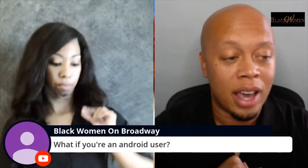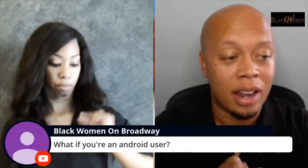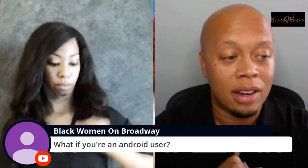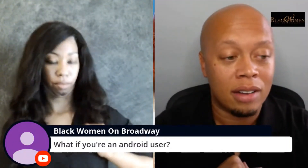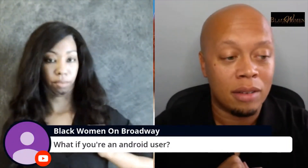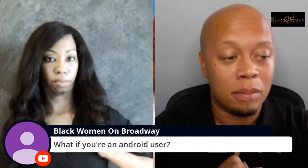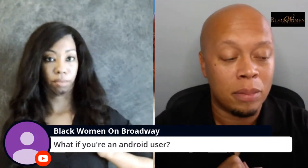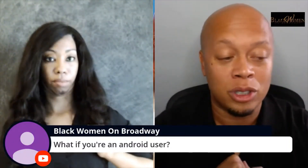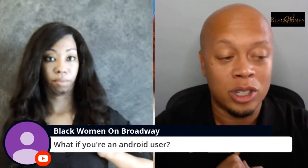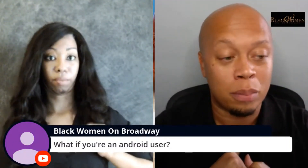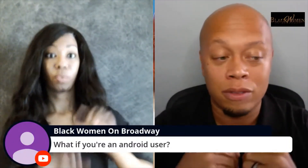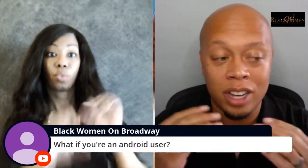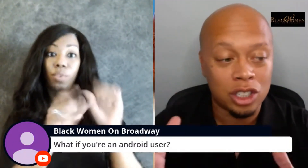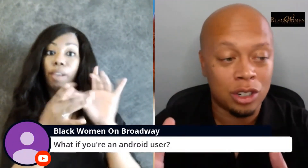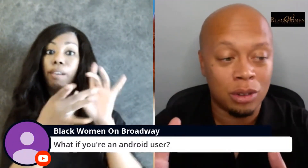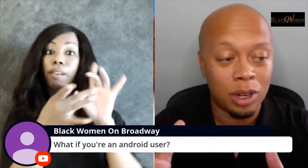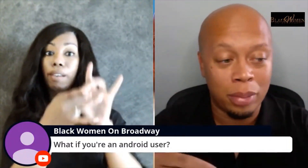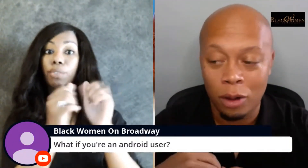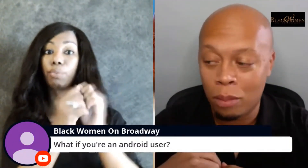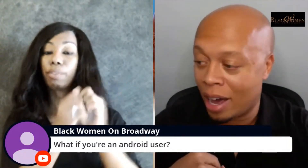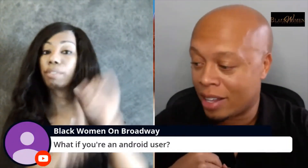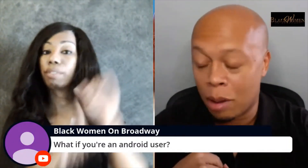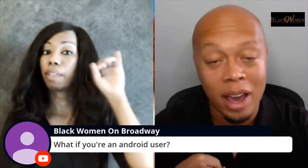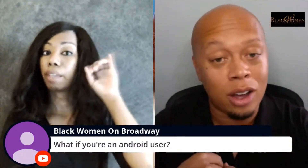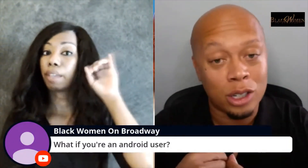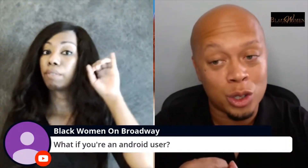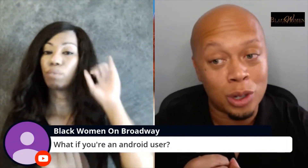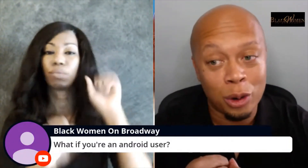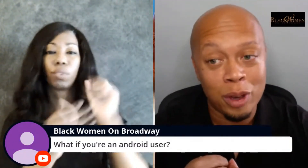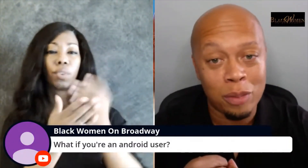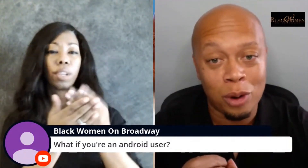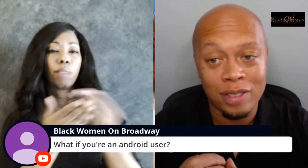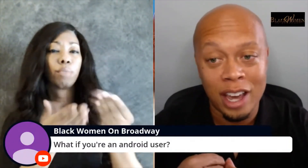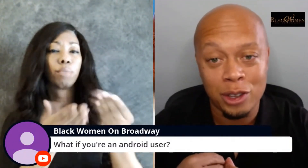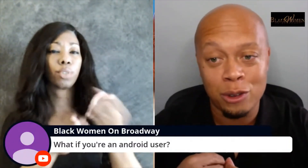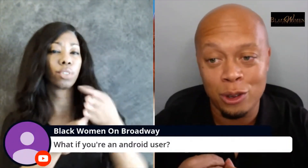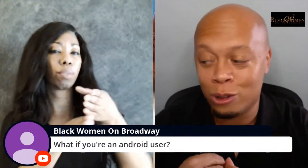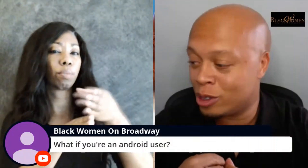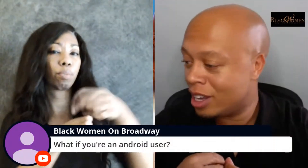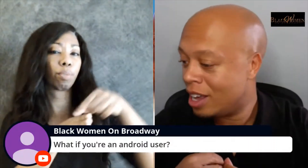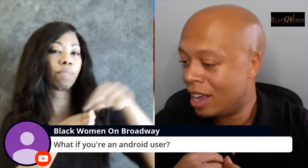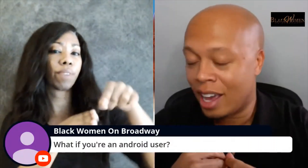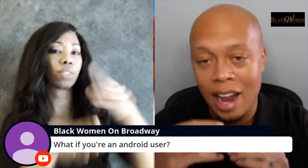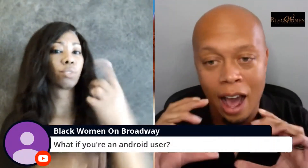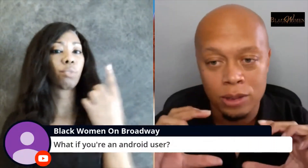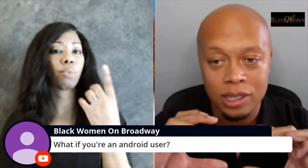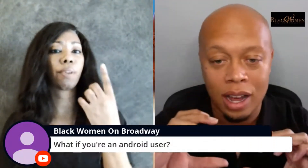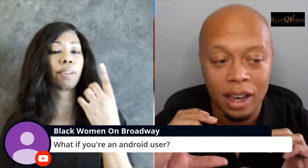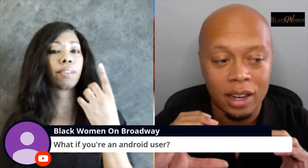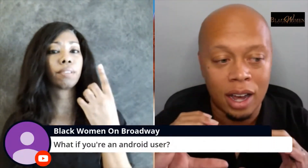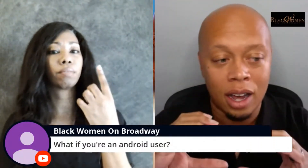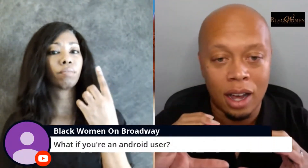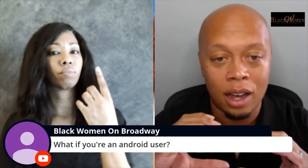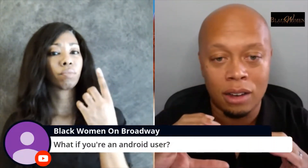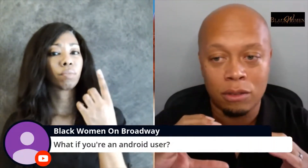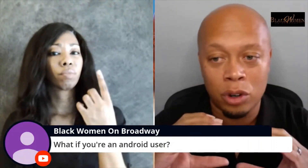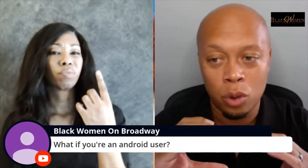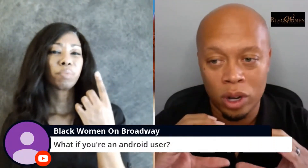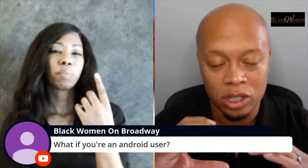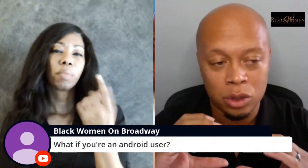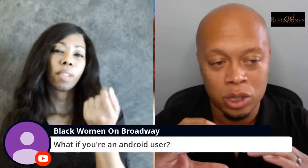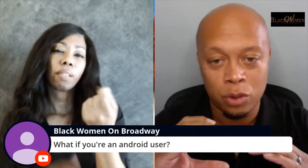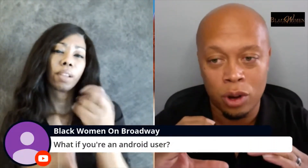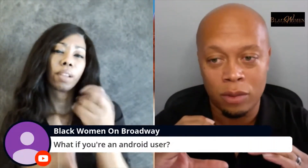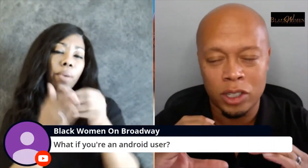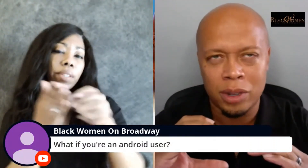You can purchase a professional lapel mic that might cost you a little bit more, that you use an outside